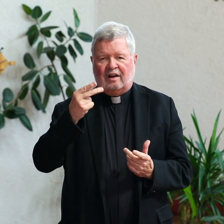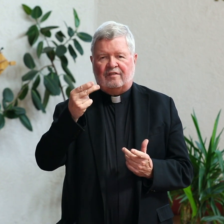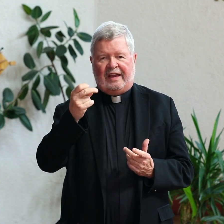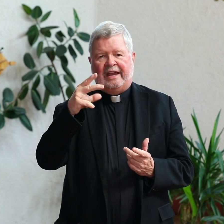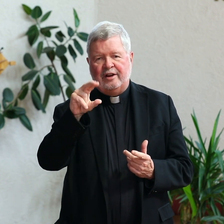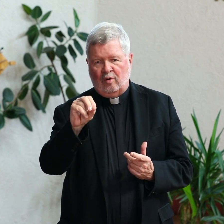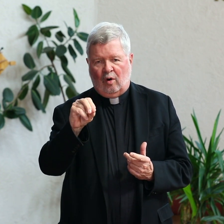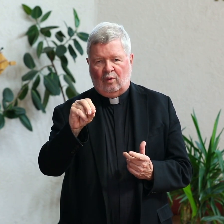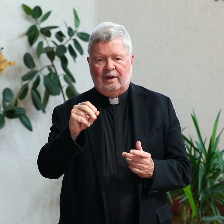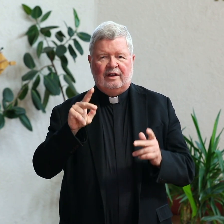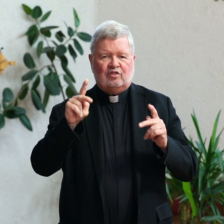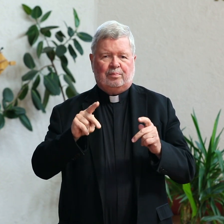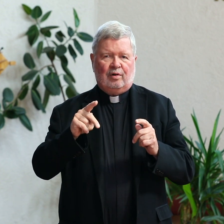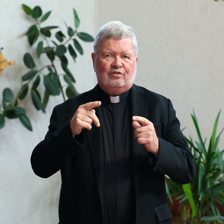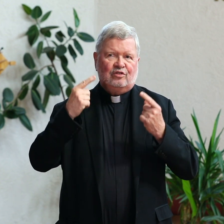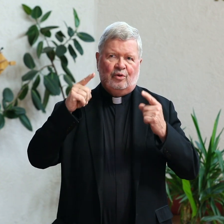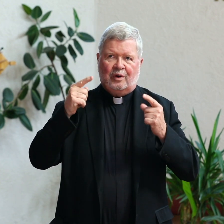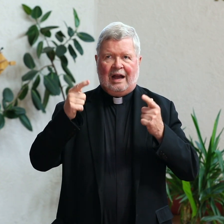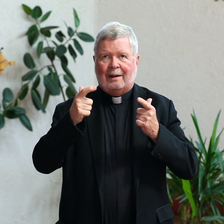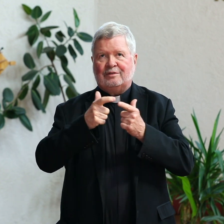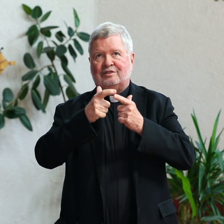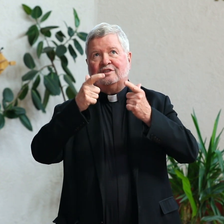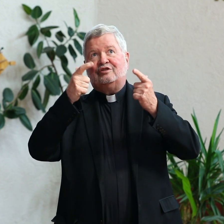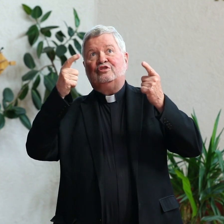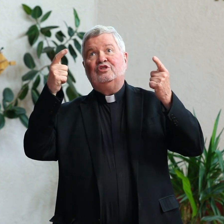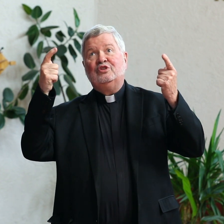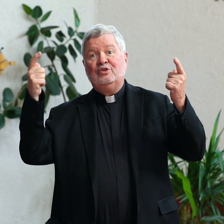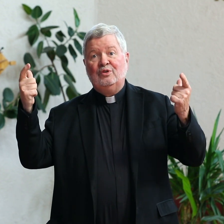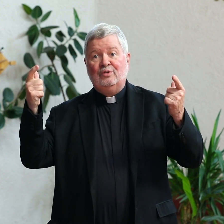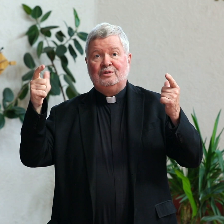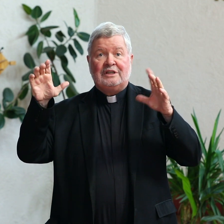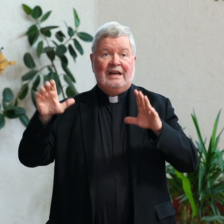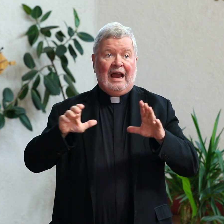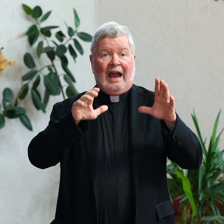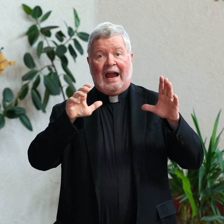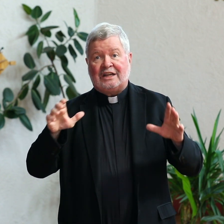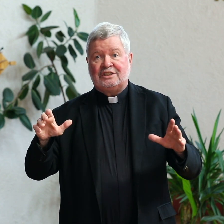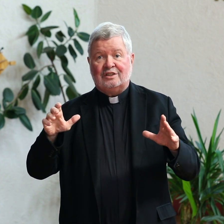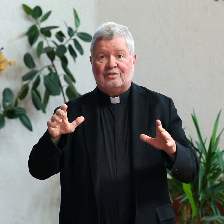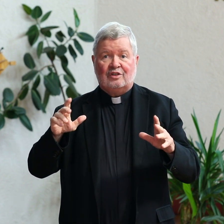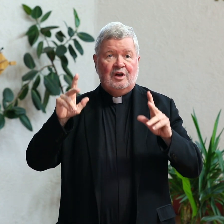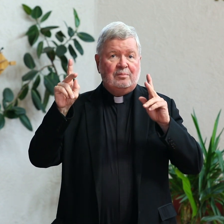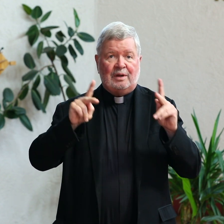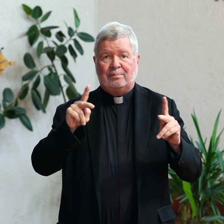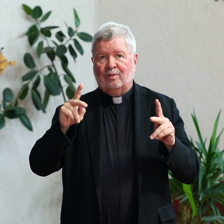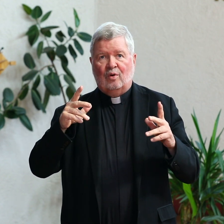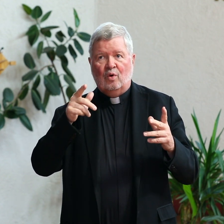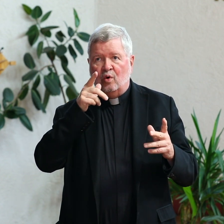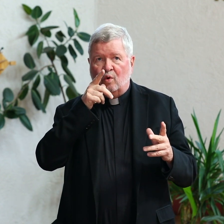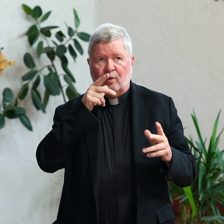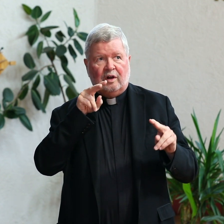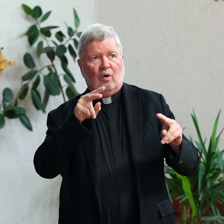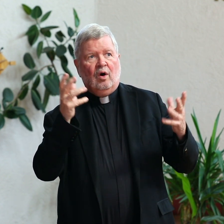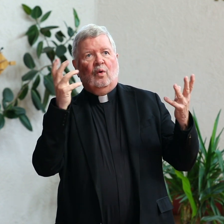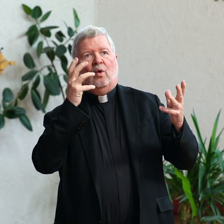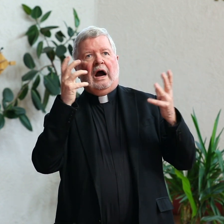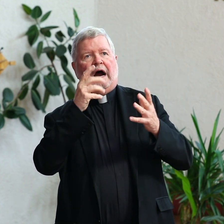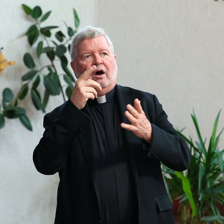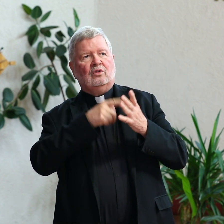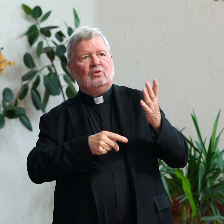a hero as a person who accomplishes these huge actions, people who we go, wow,